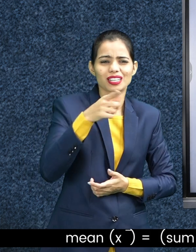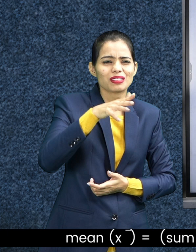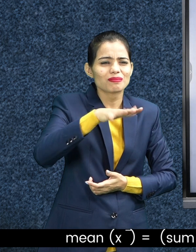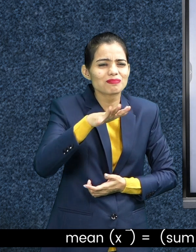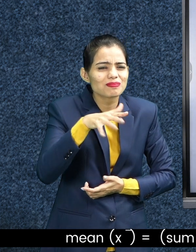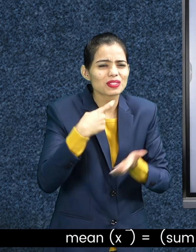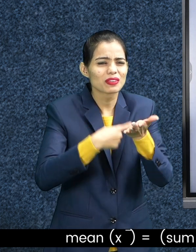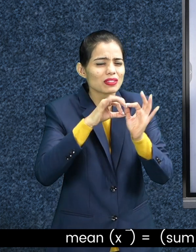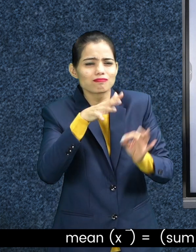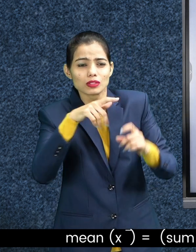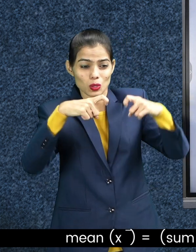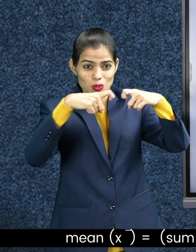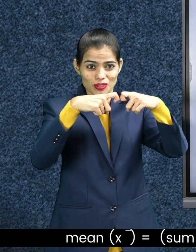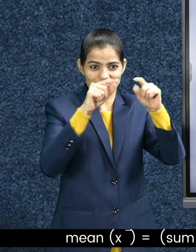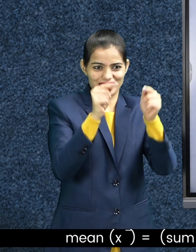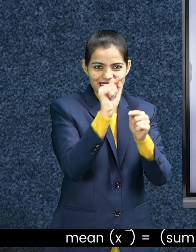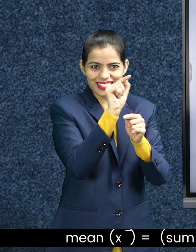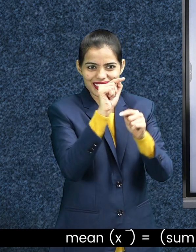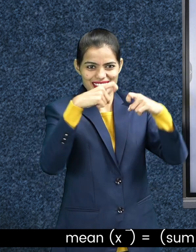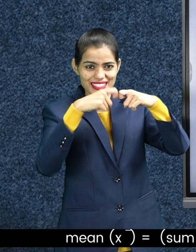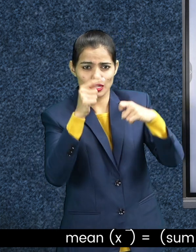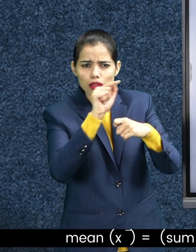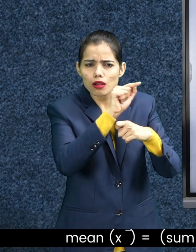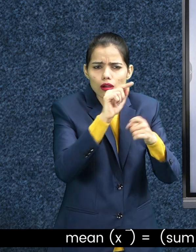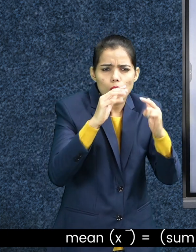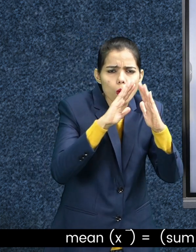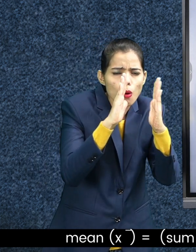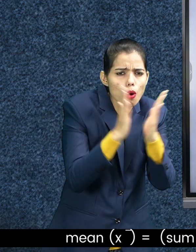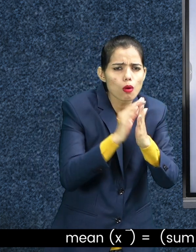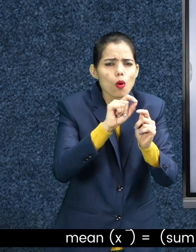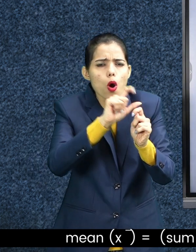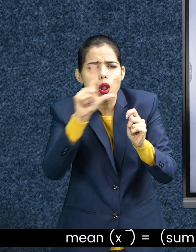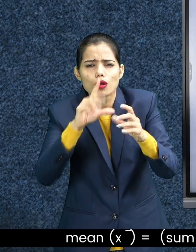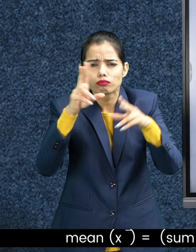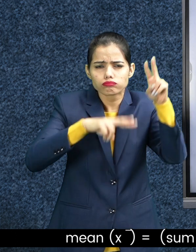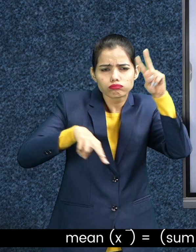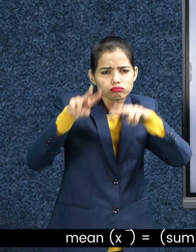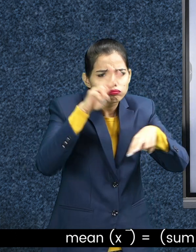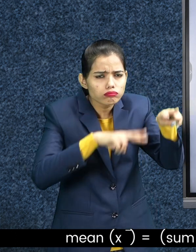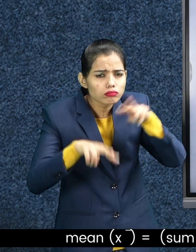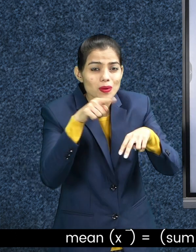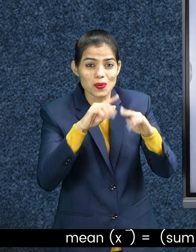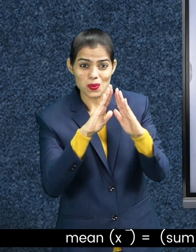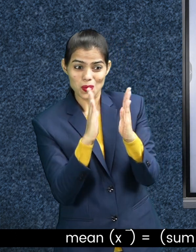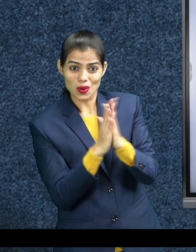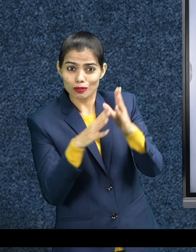mean X bar is equal to sum of all the observation by total number of observations is equal